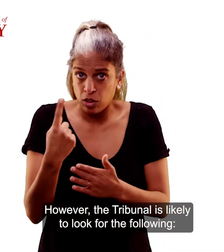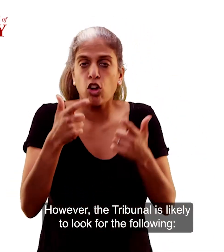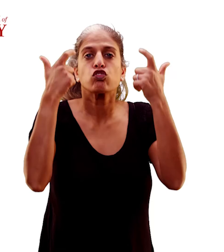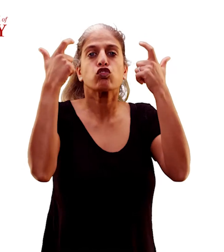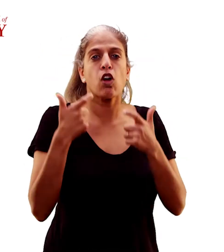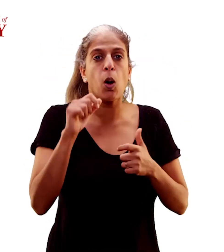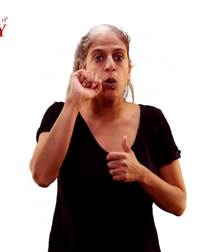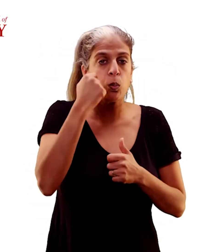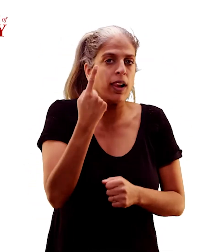following: